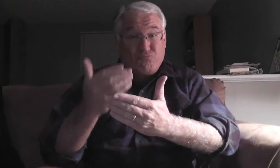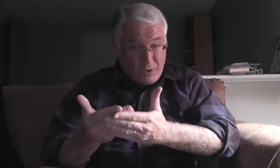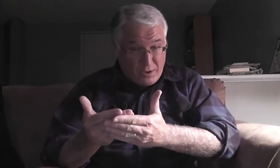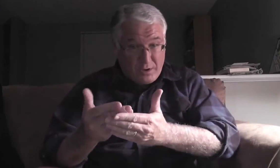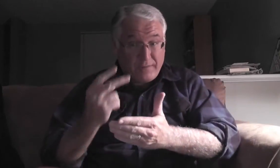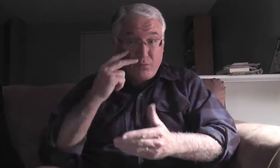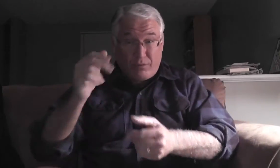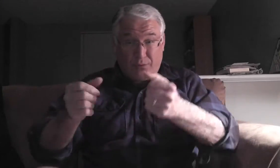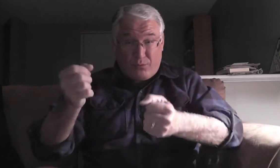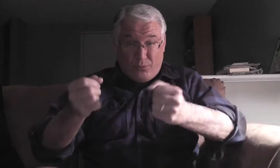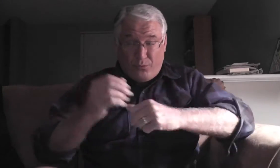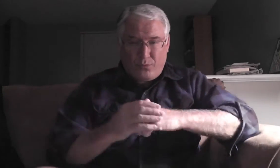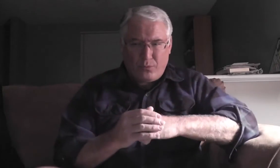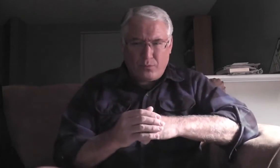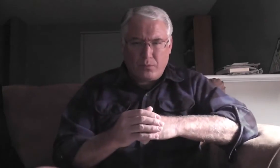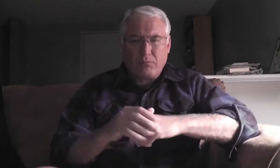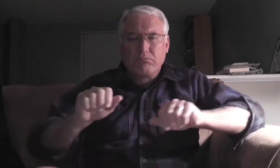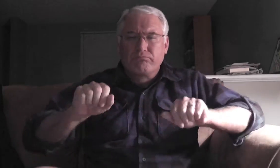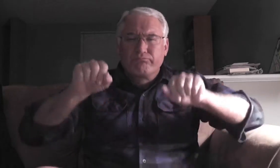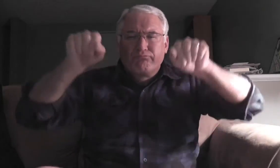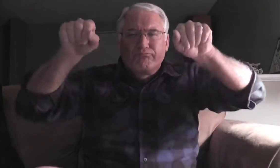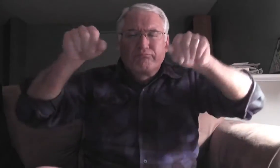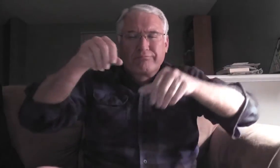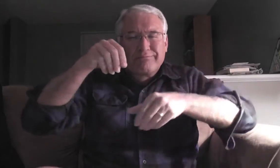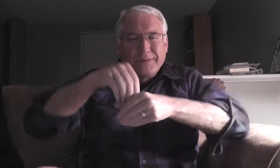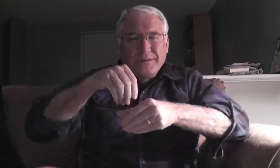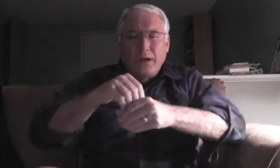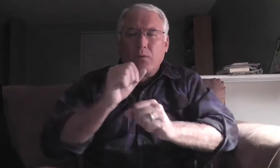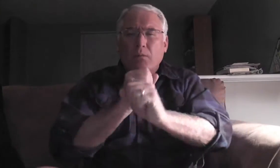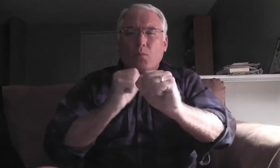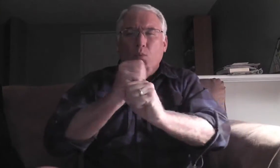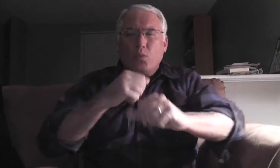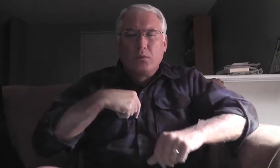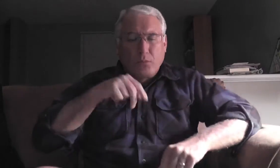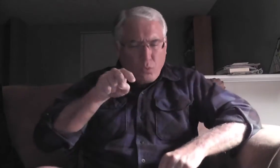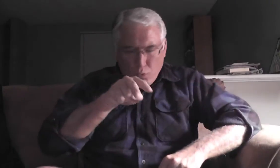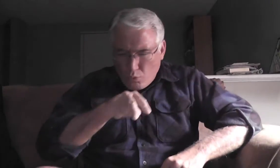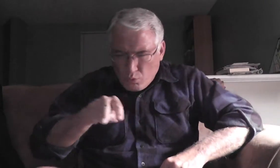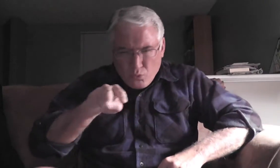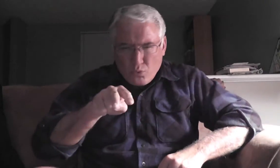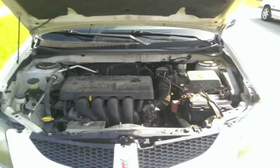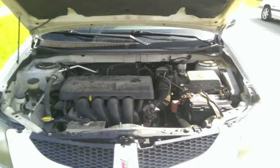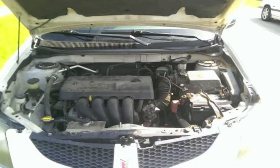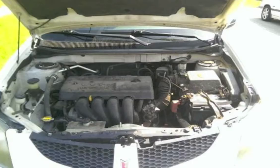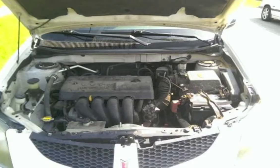car. And when we arrived to look at the car, we opened up the hood and we looked inside the motor.